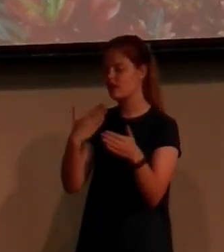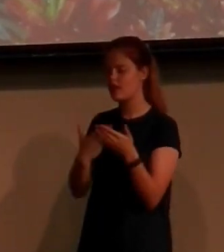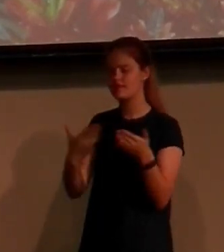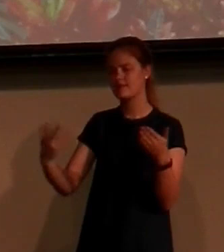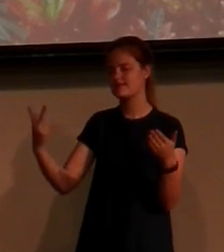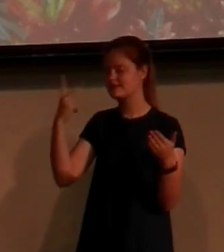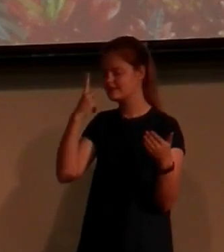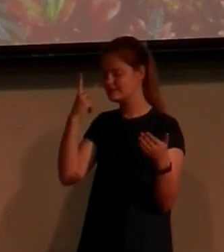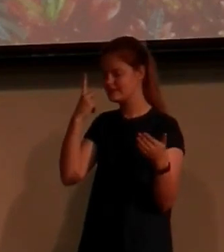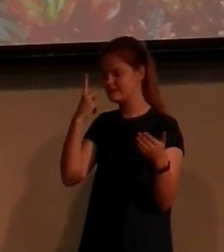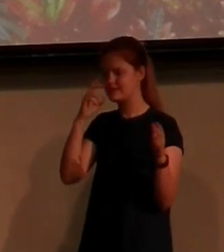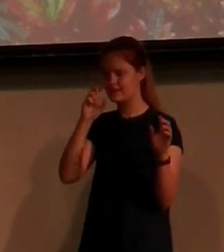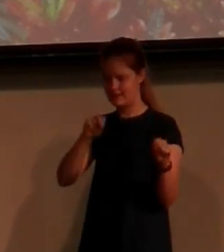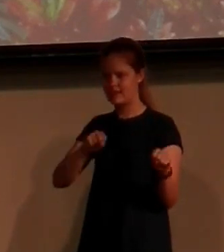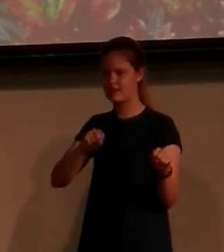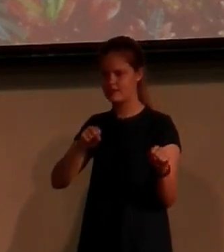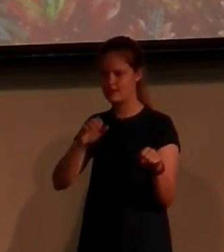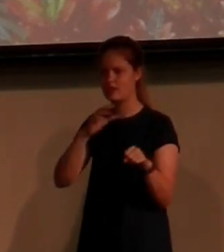Costa Rica.